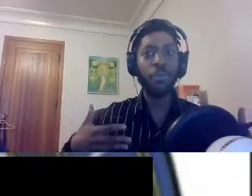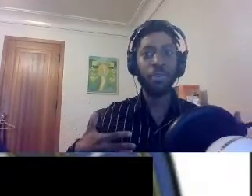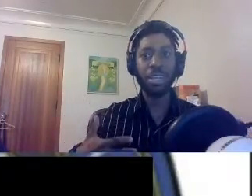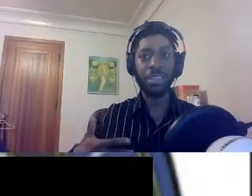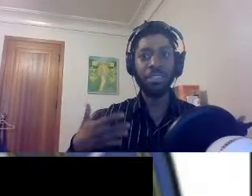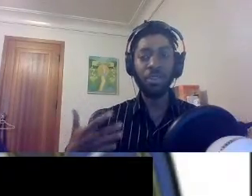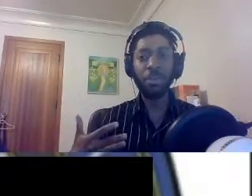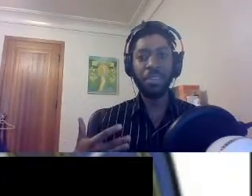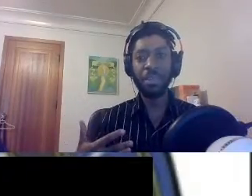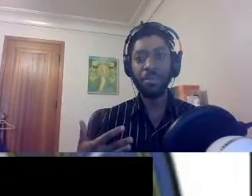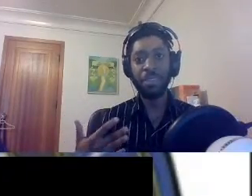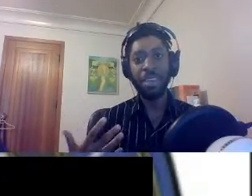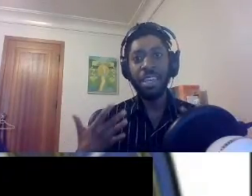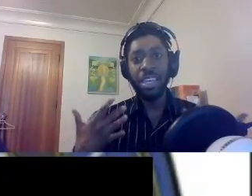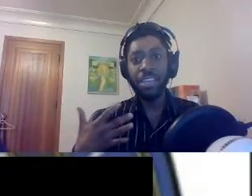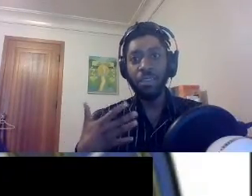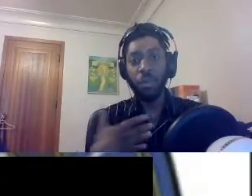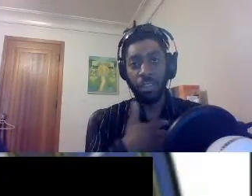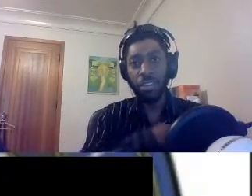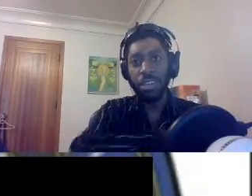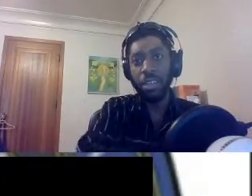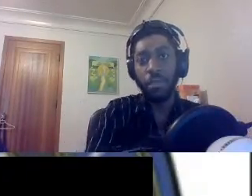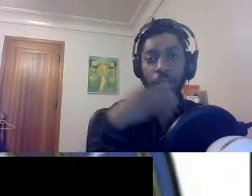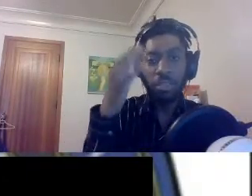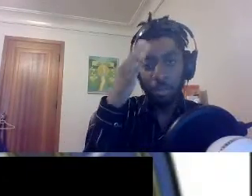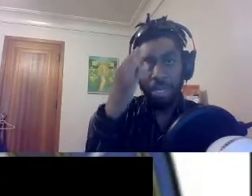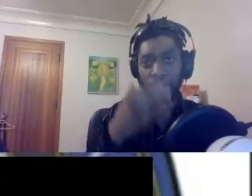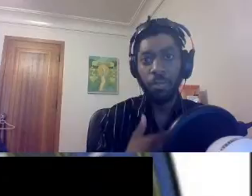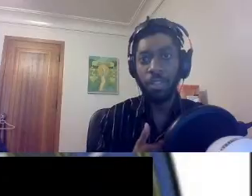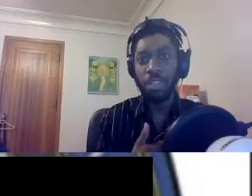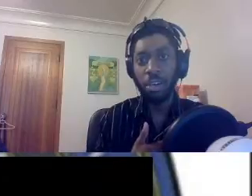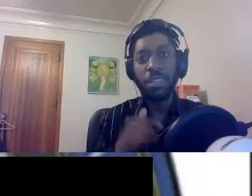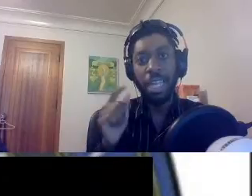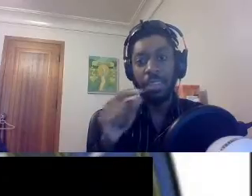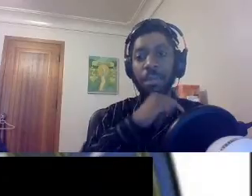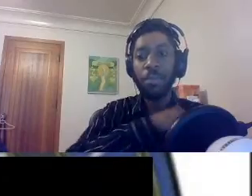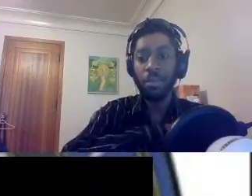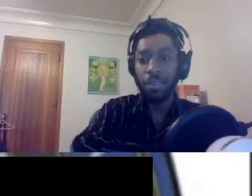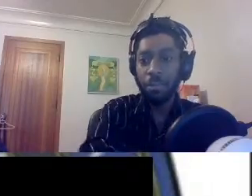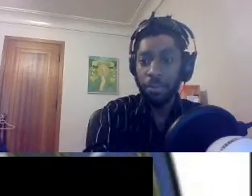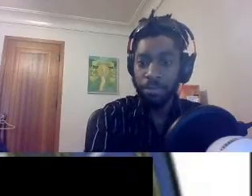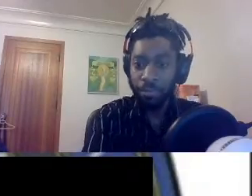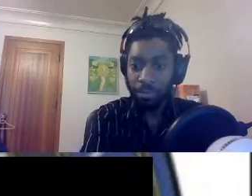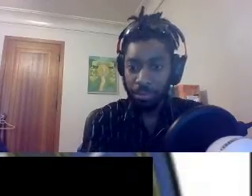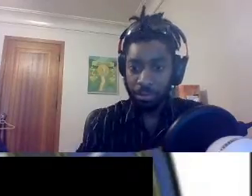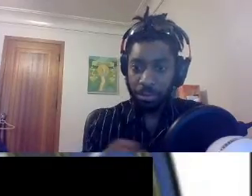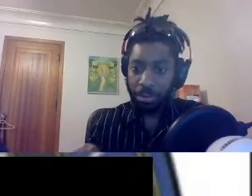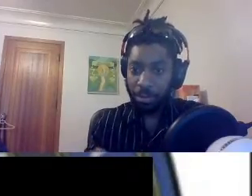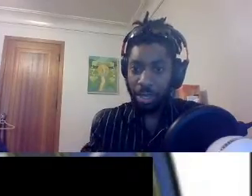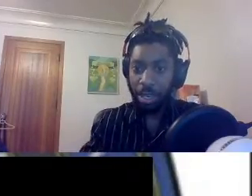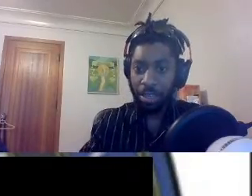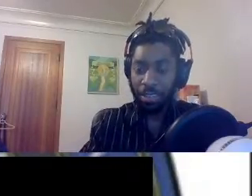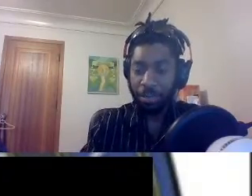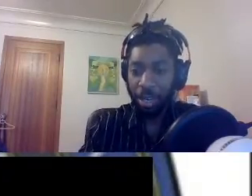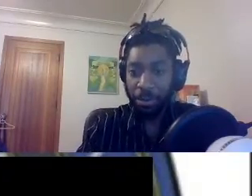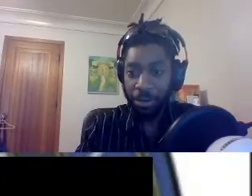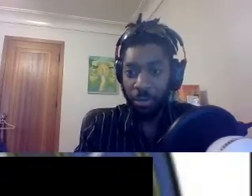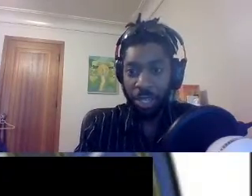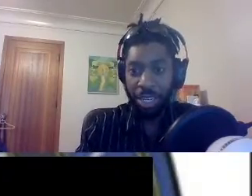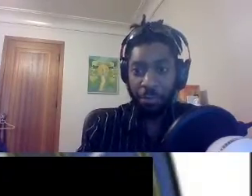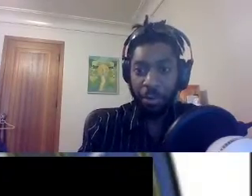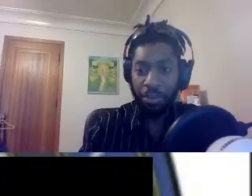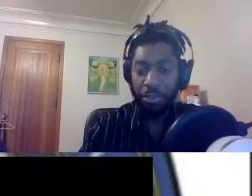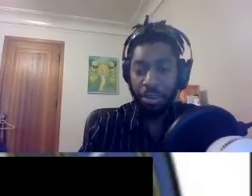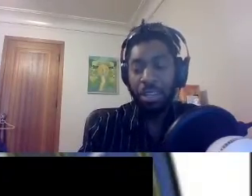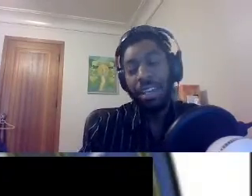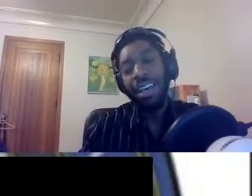go for it. It's your beliefs. It's what's in your mind. It's what's in your heart. That's the important stuff. Let's see, Robert. When are